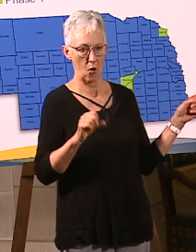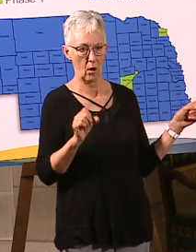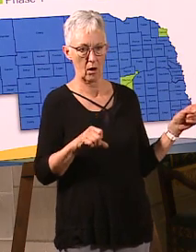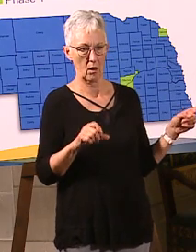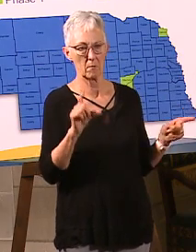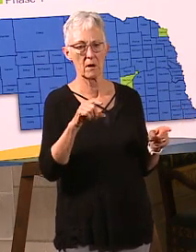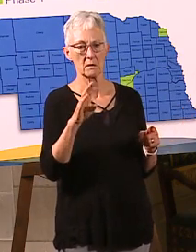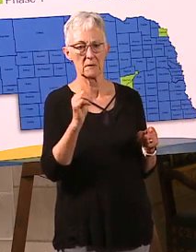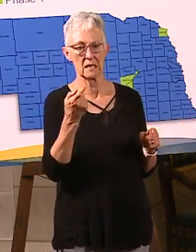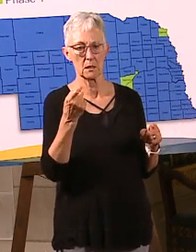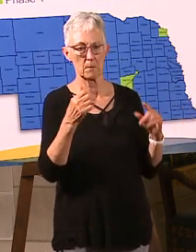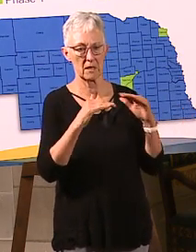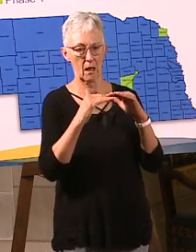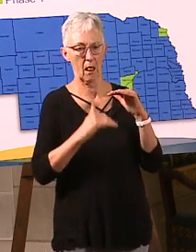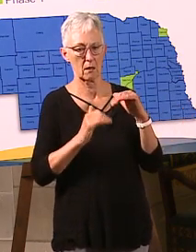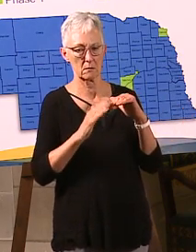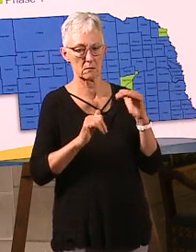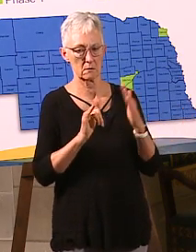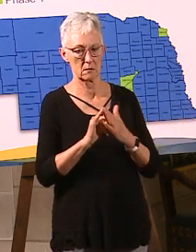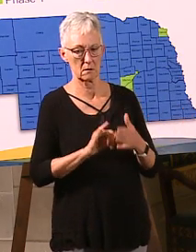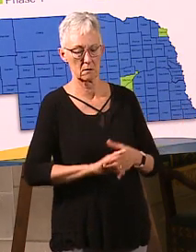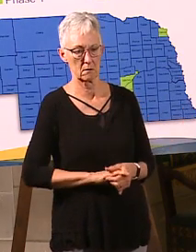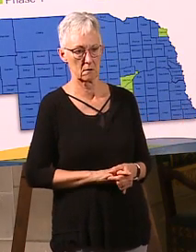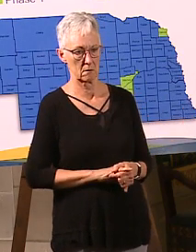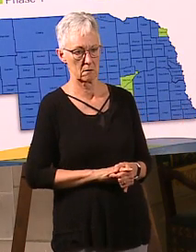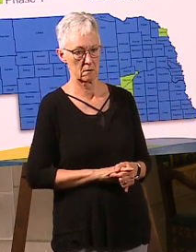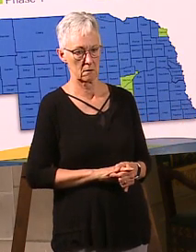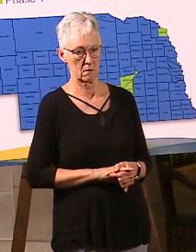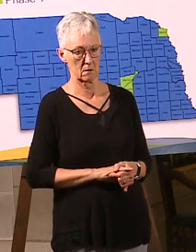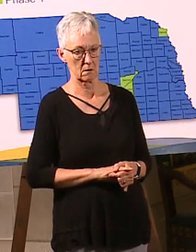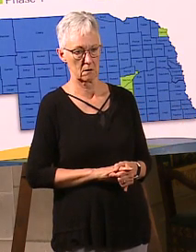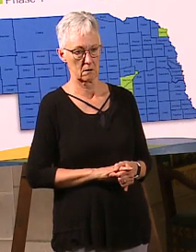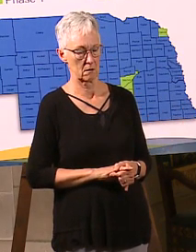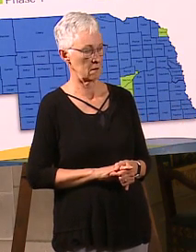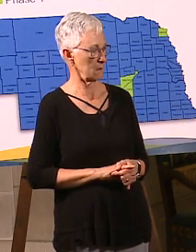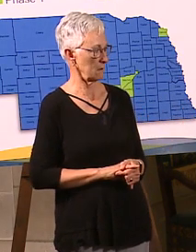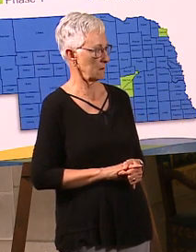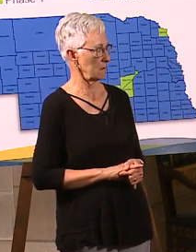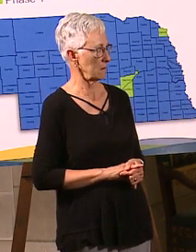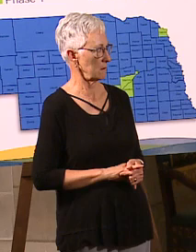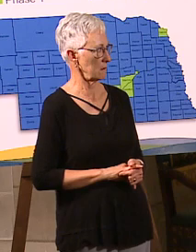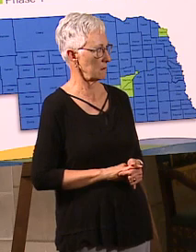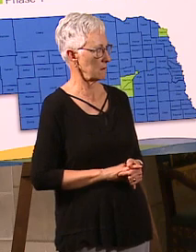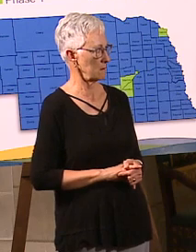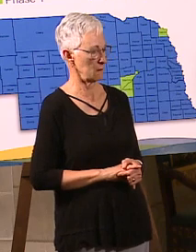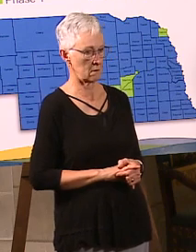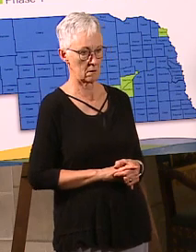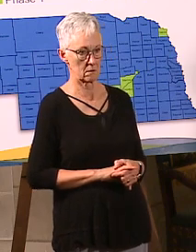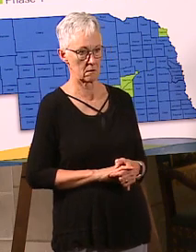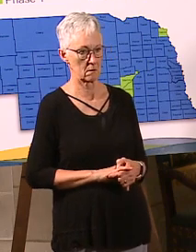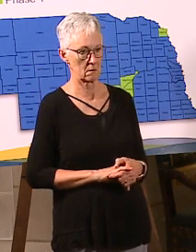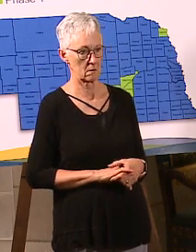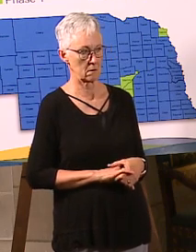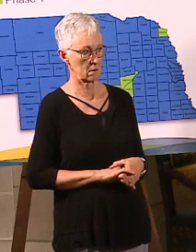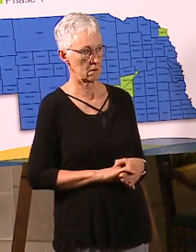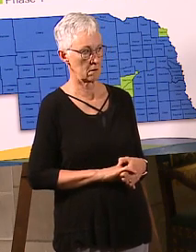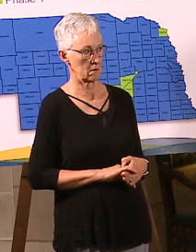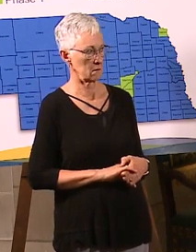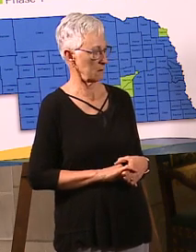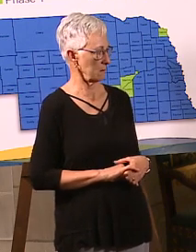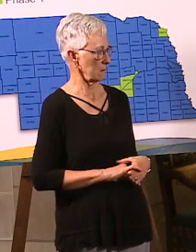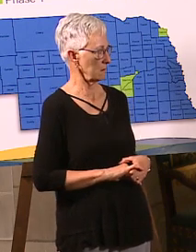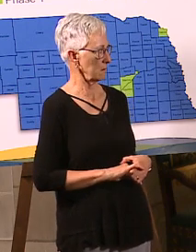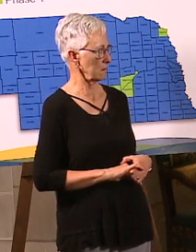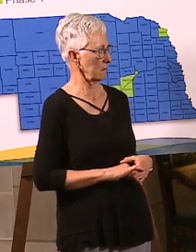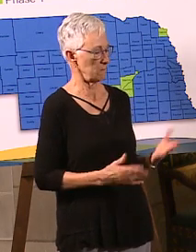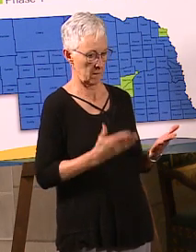be a little bit less than that. Okay. So it was, yeah, you're right, so that's 23, 27, yeah, you're right. Sorry, I must have got that number a little